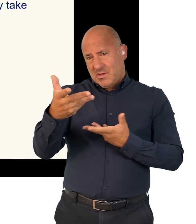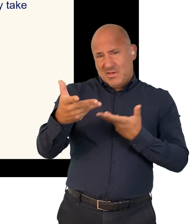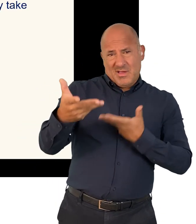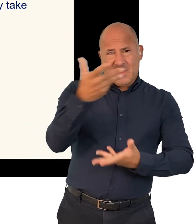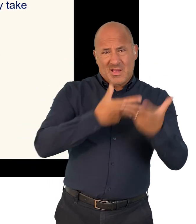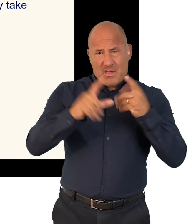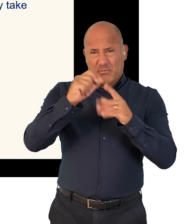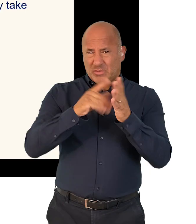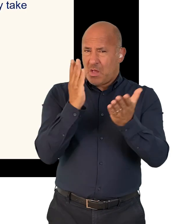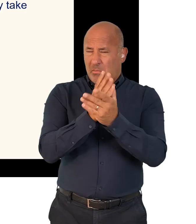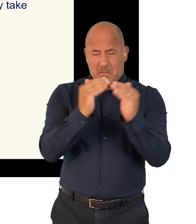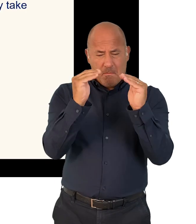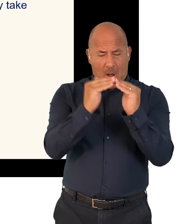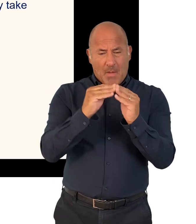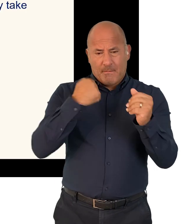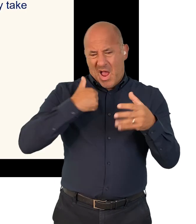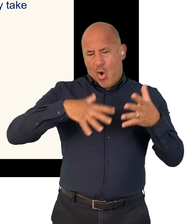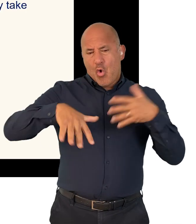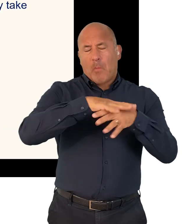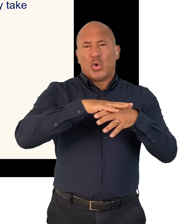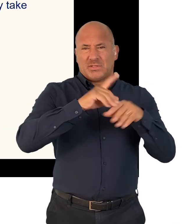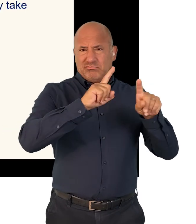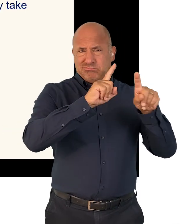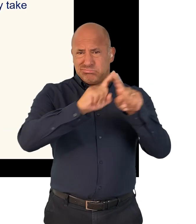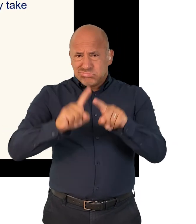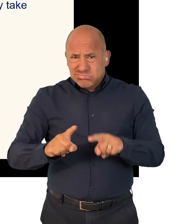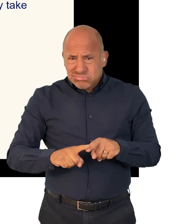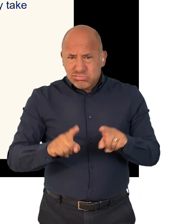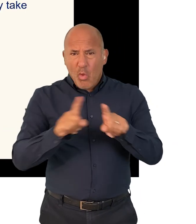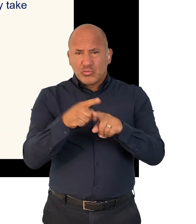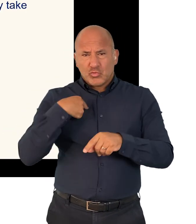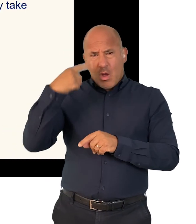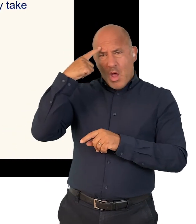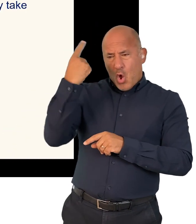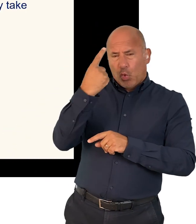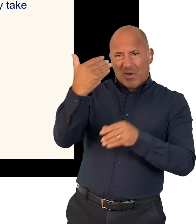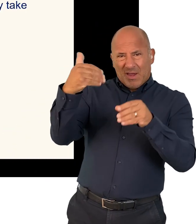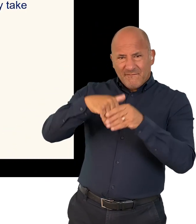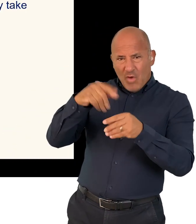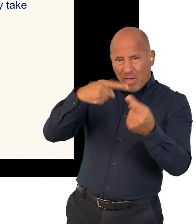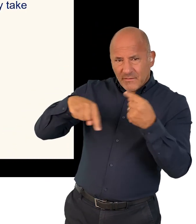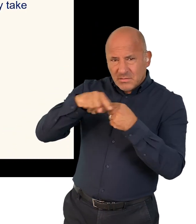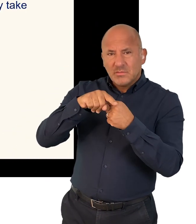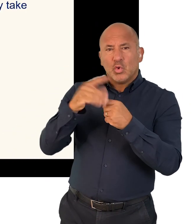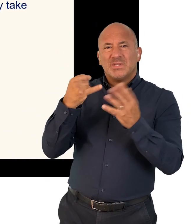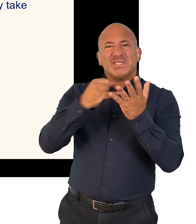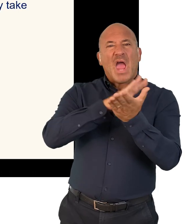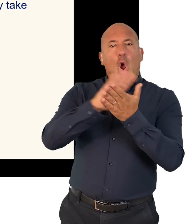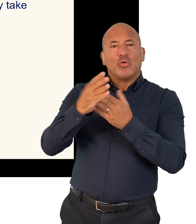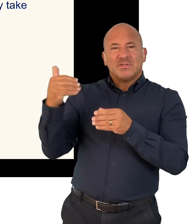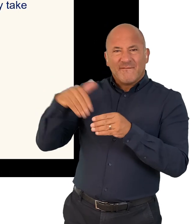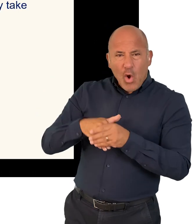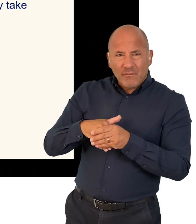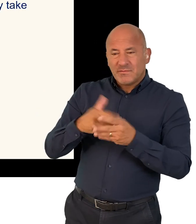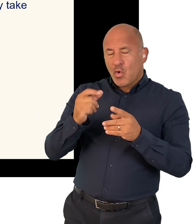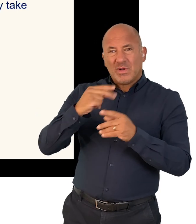your project will meet the diverse needs of your community and how you have taken into account users and stakeholders' input in the project design and